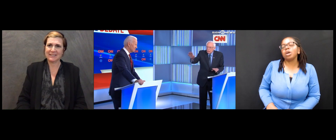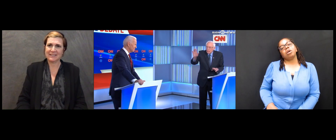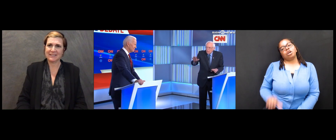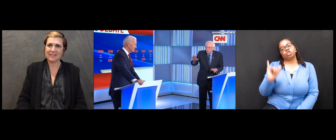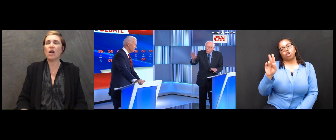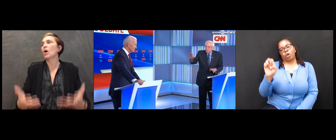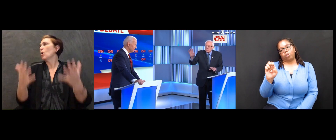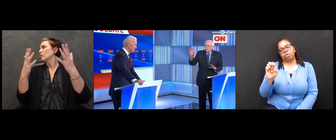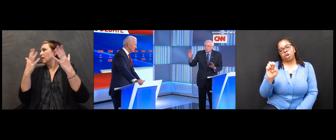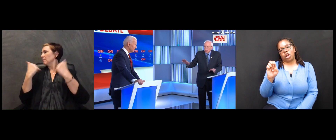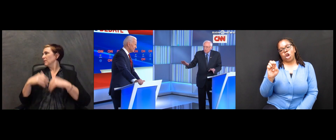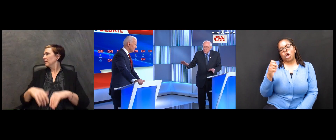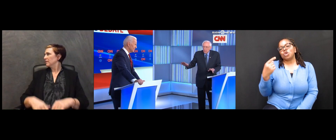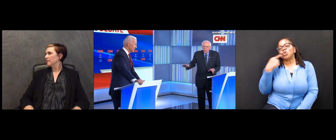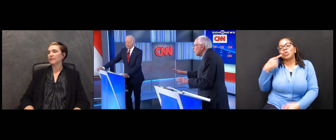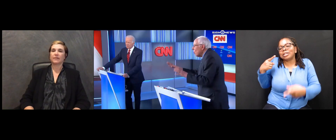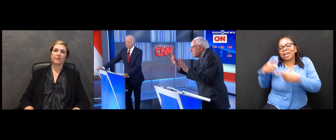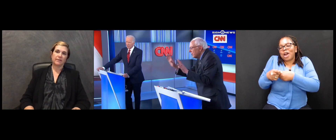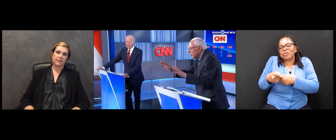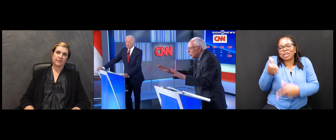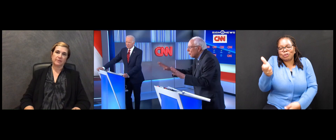you just contradicted yourself.